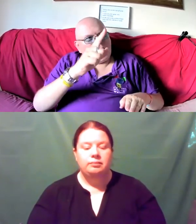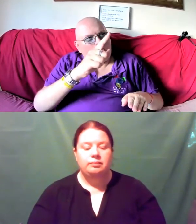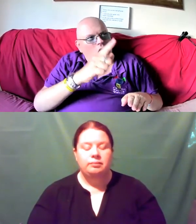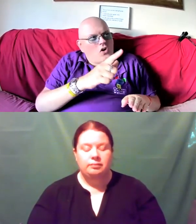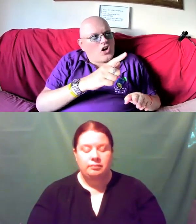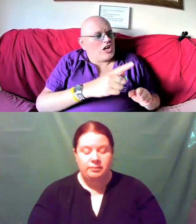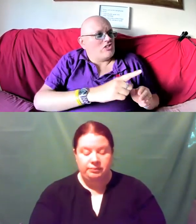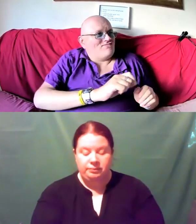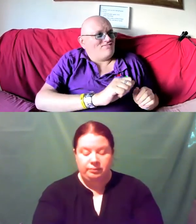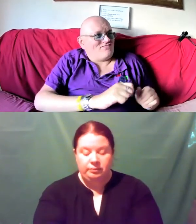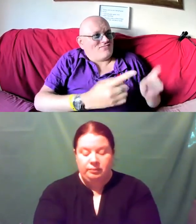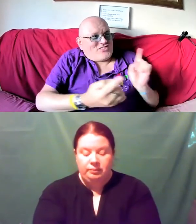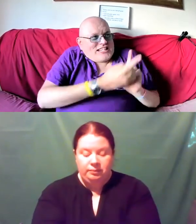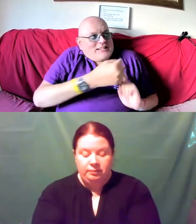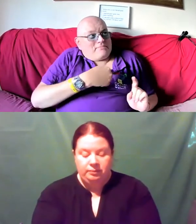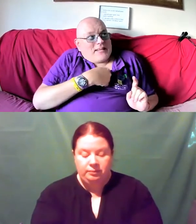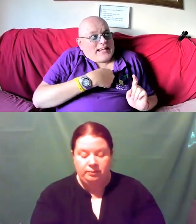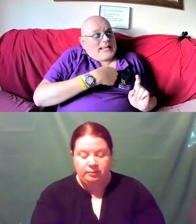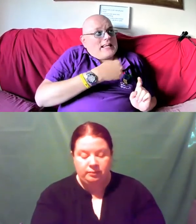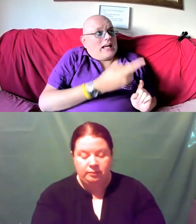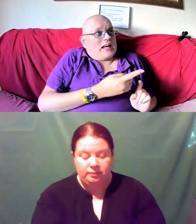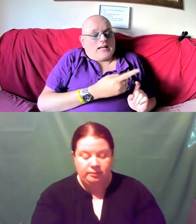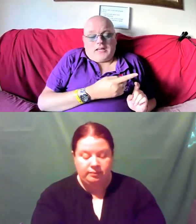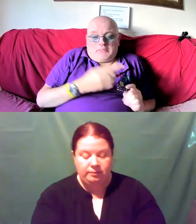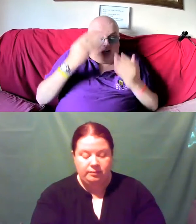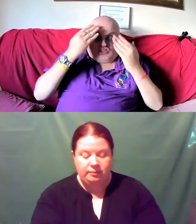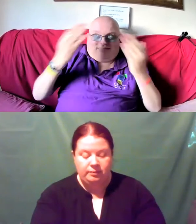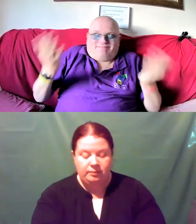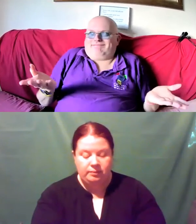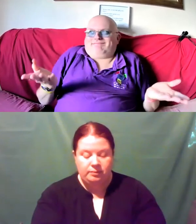And I was completely oblivious to all of this.